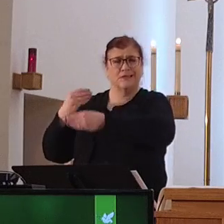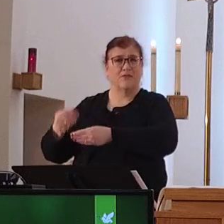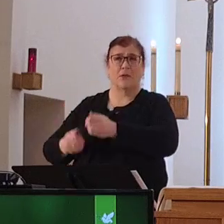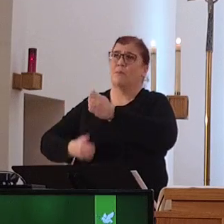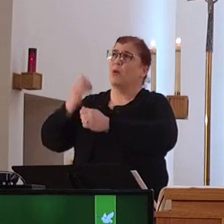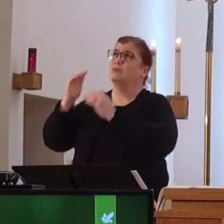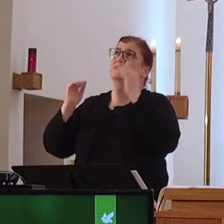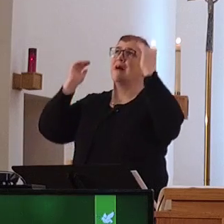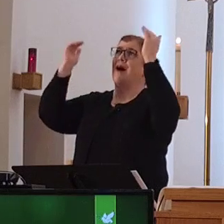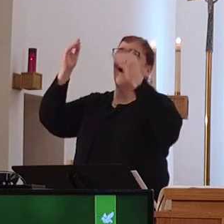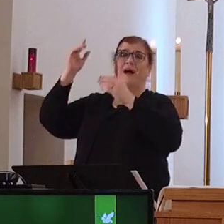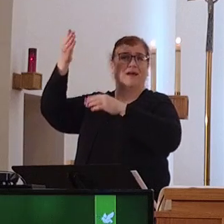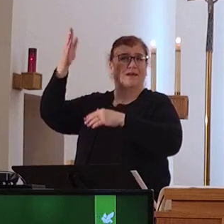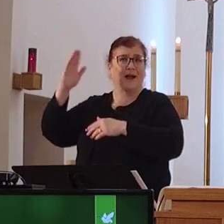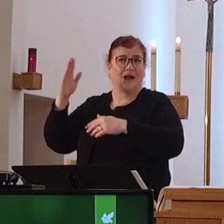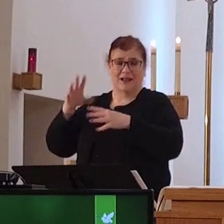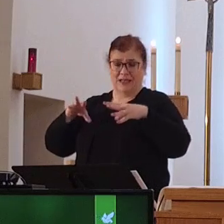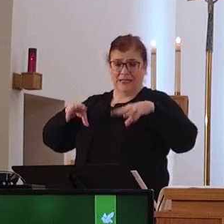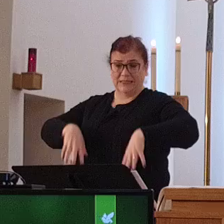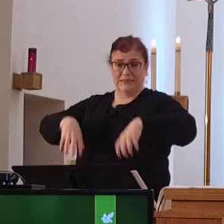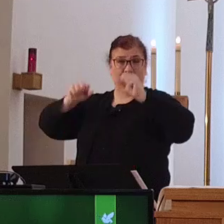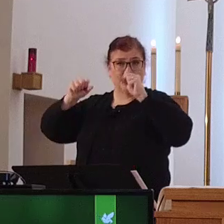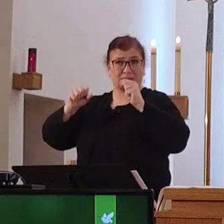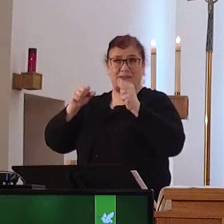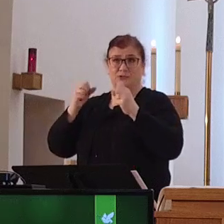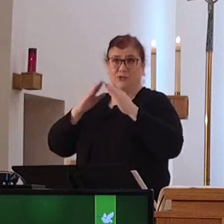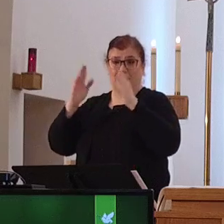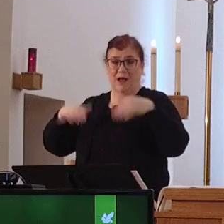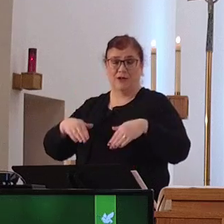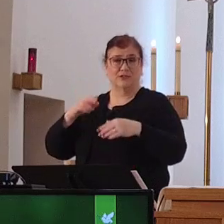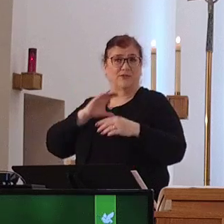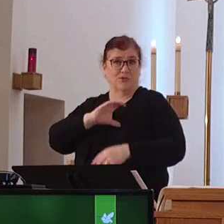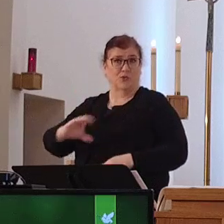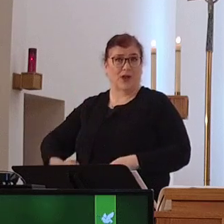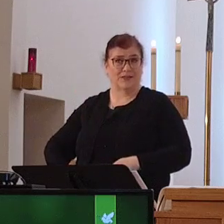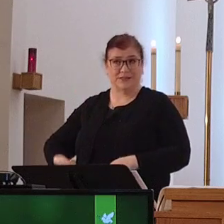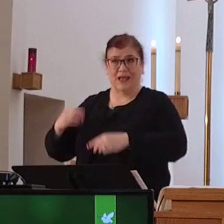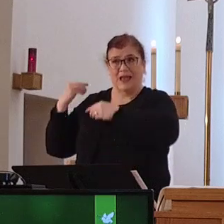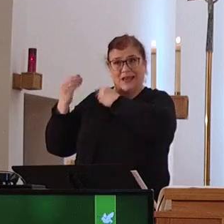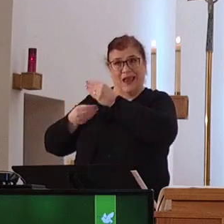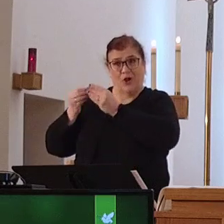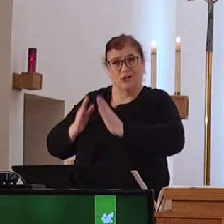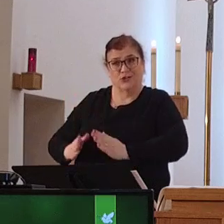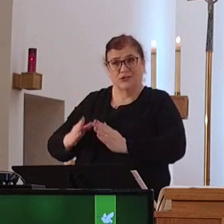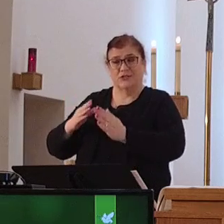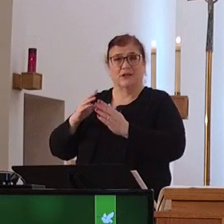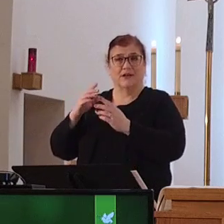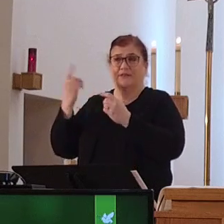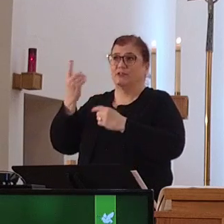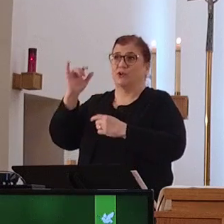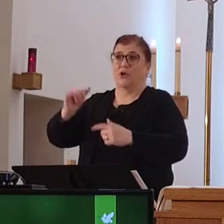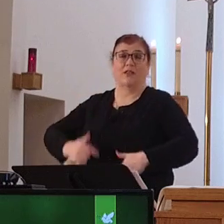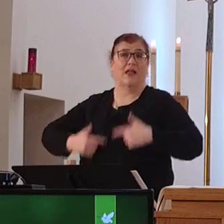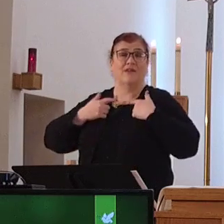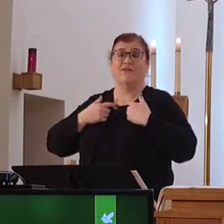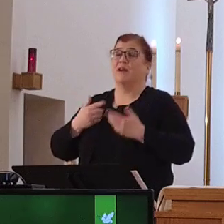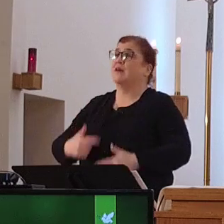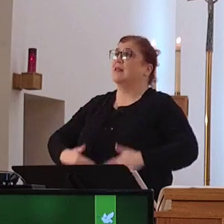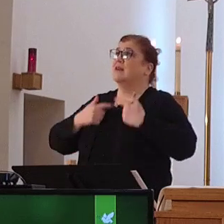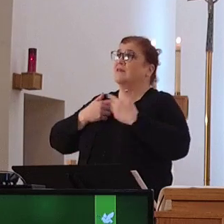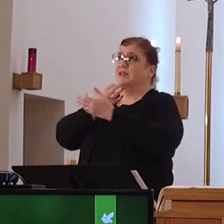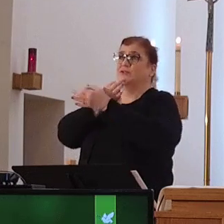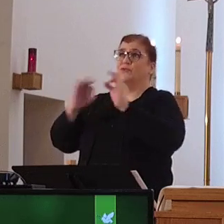High, adopted into the household of Christ, and inheritors of eternal life. Live as freed and